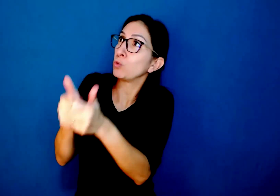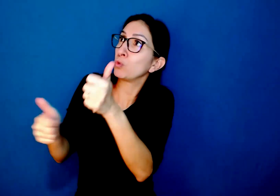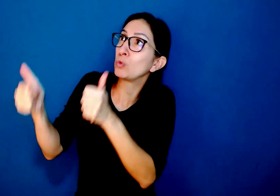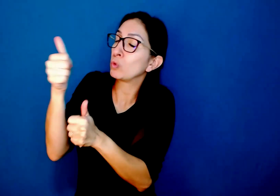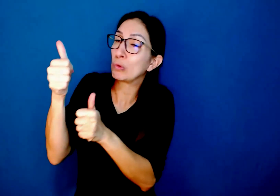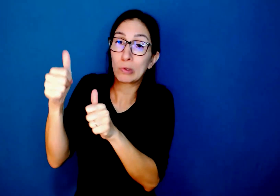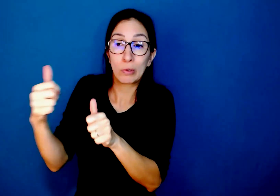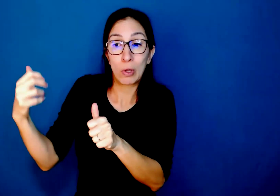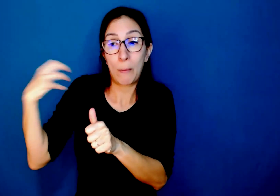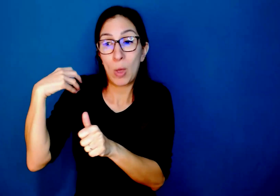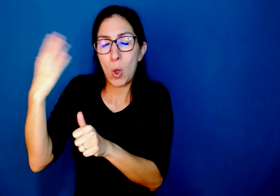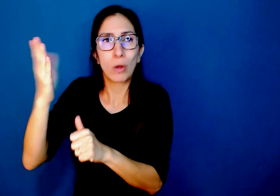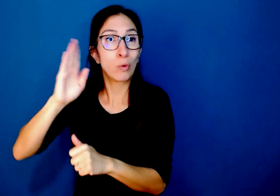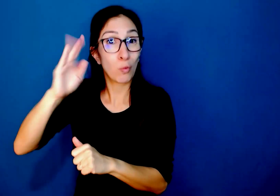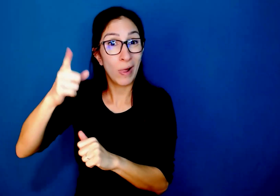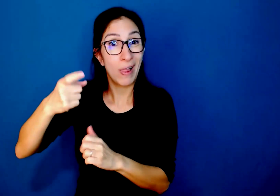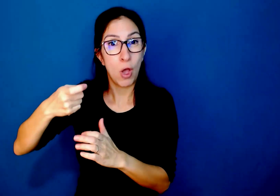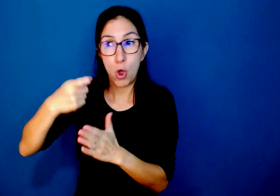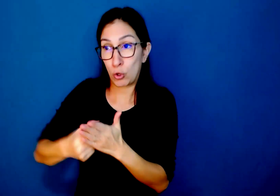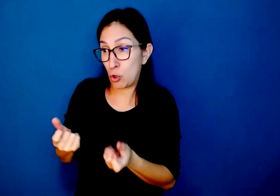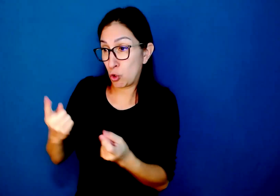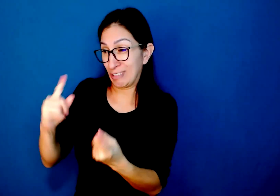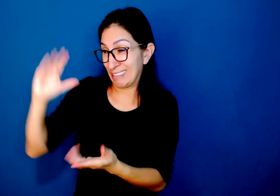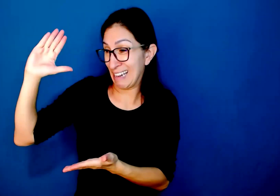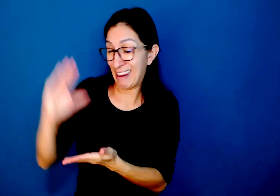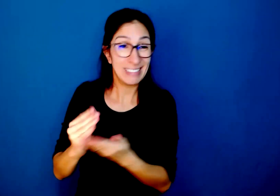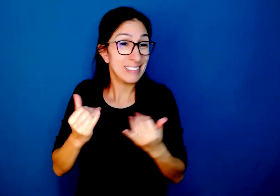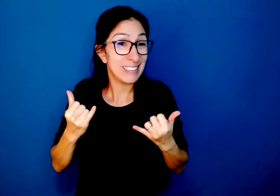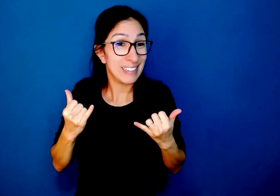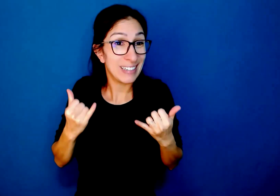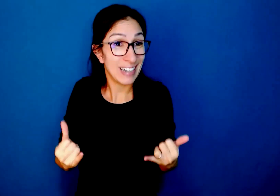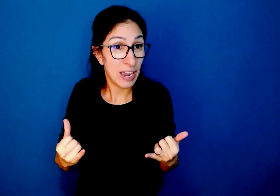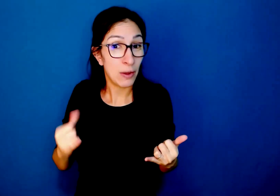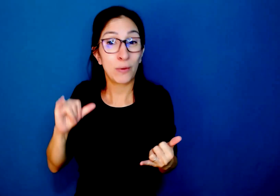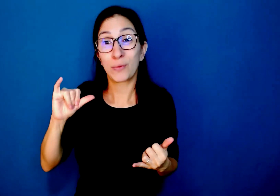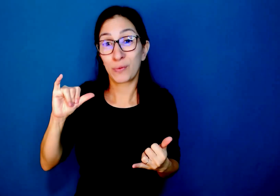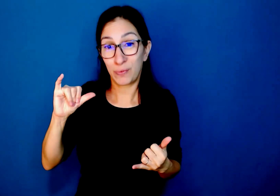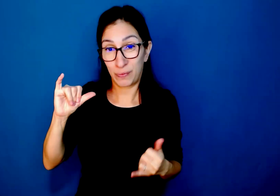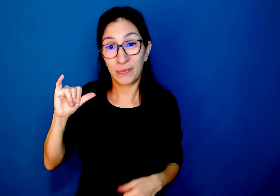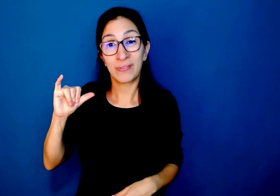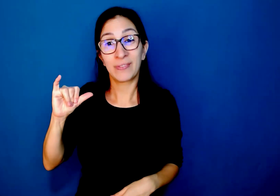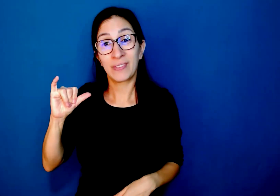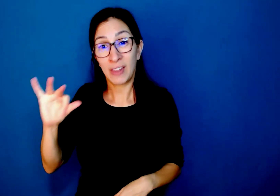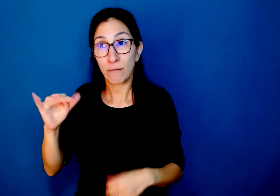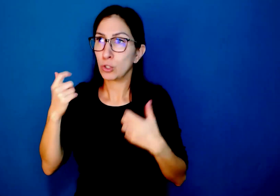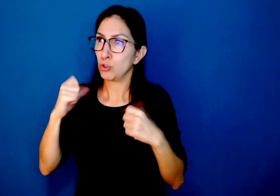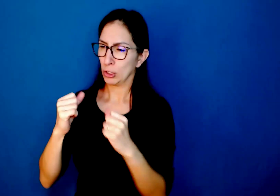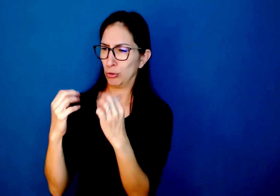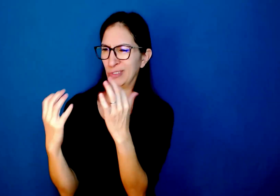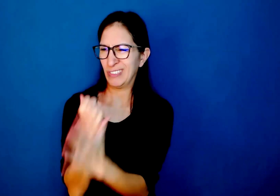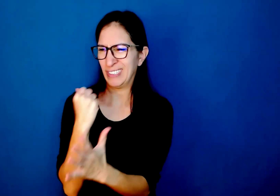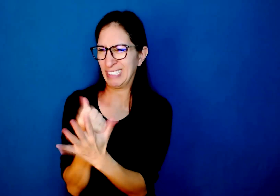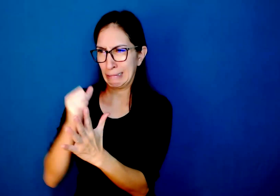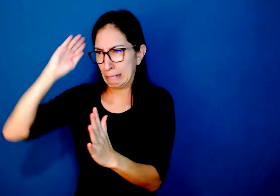going to cost us a lot less now if we can get, try to do this proactively rather